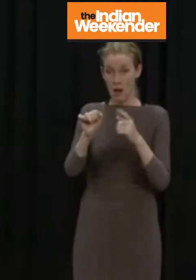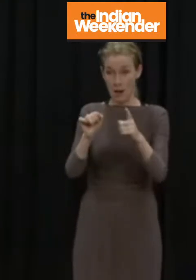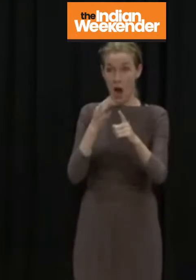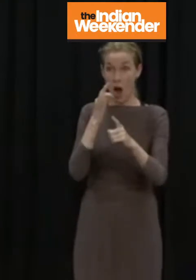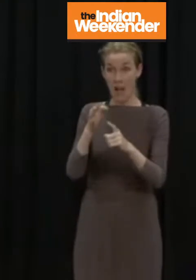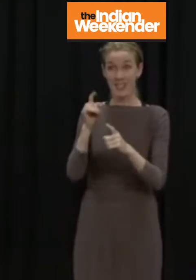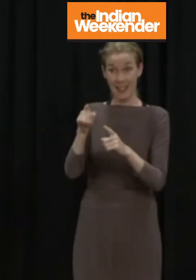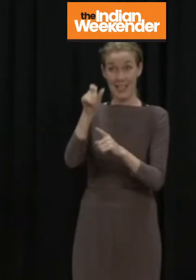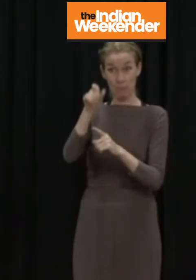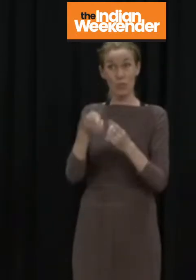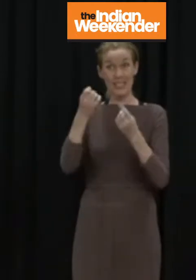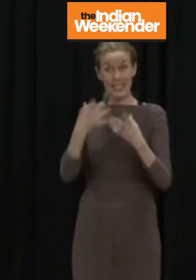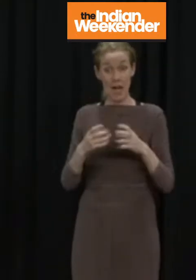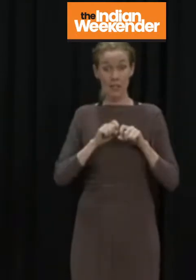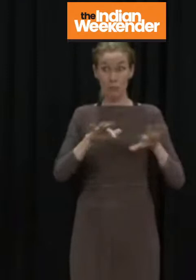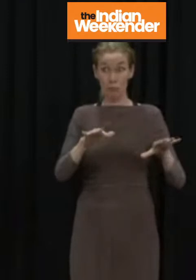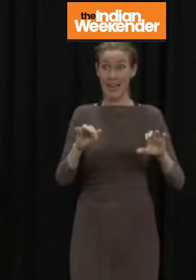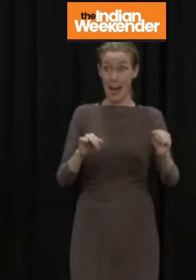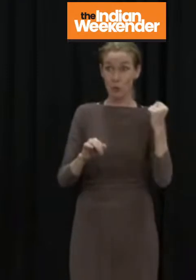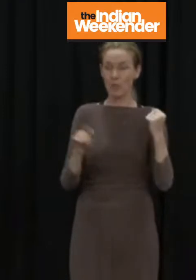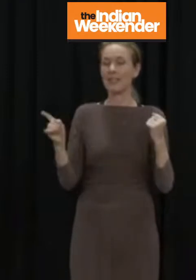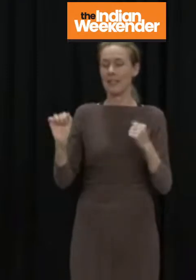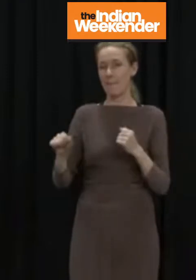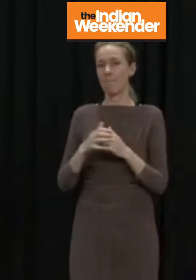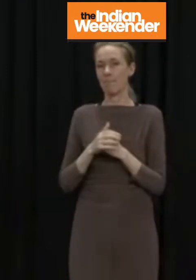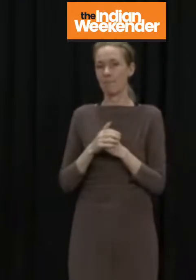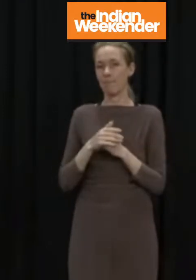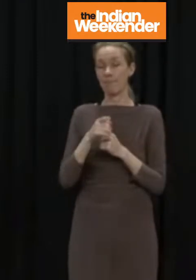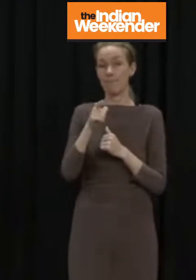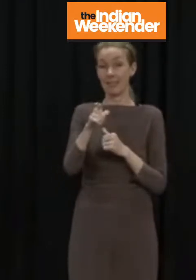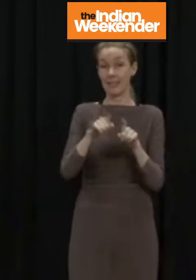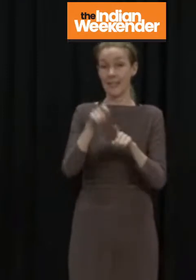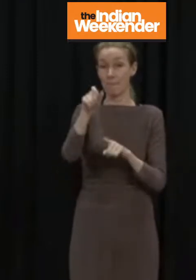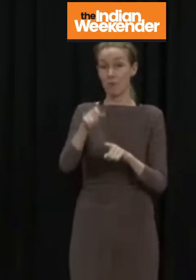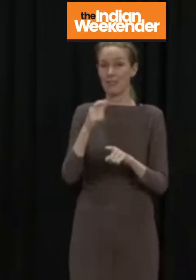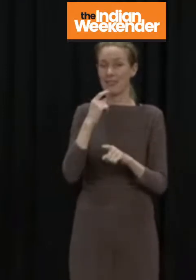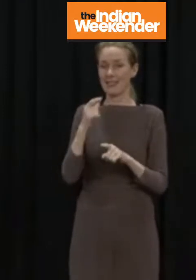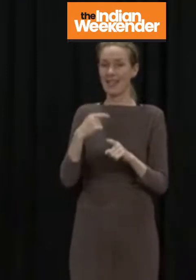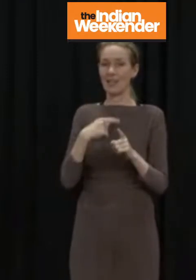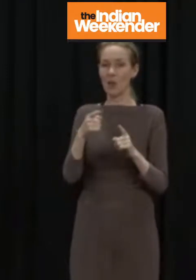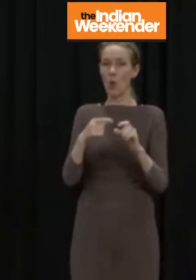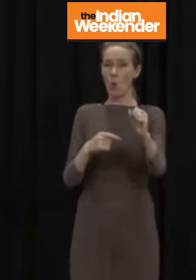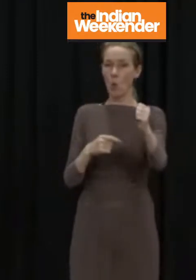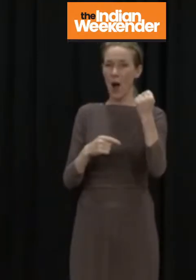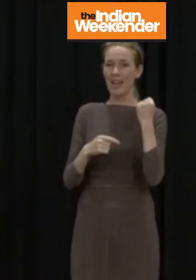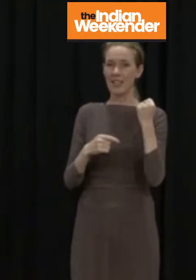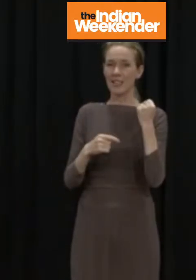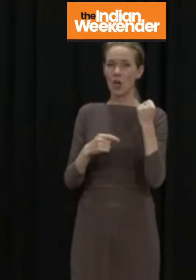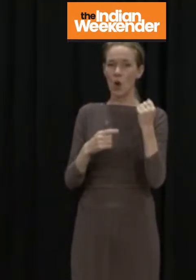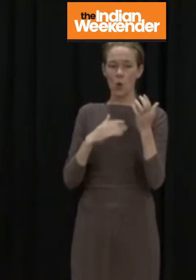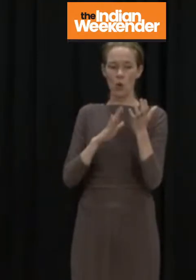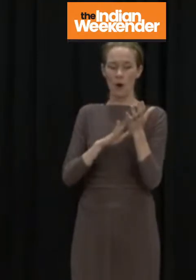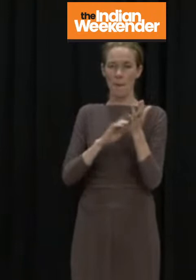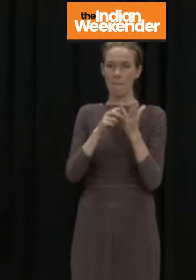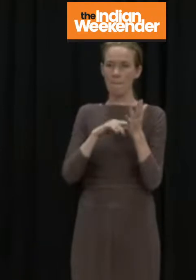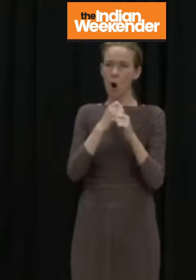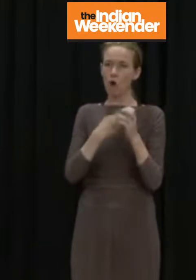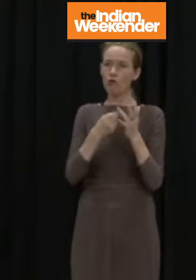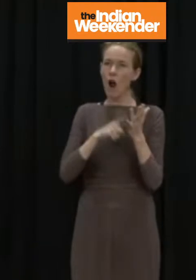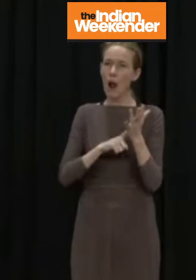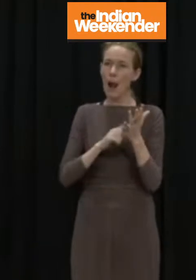Follow up on Joe's questions around the gangs. The Waikato Manguru mob says there is no COVID among gang members in the Waikato.